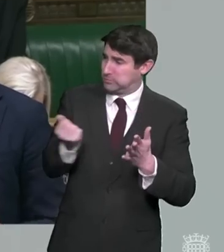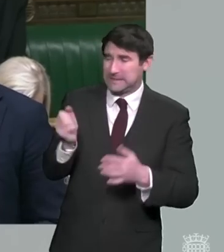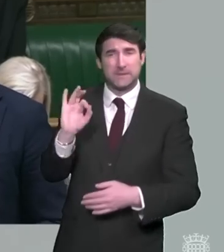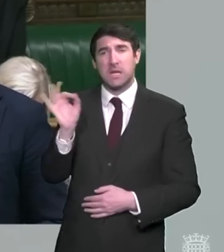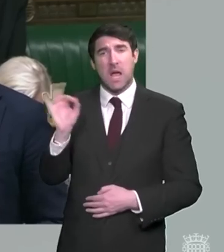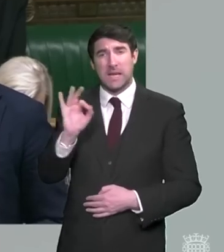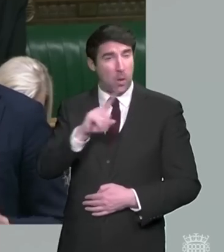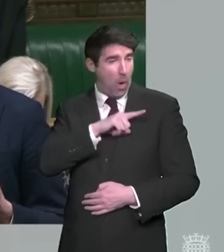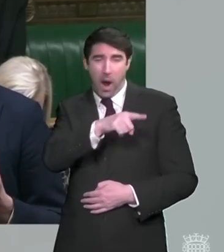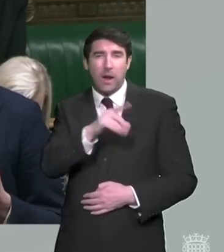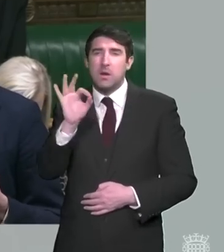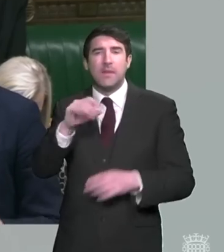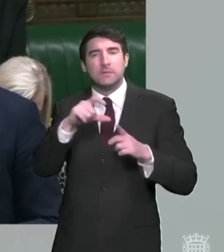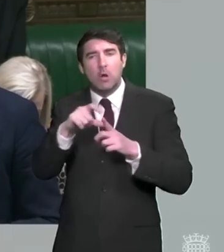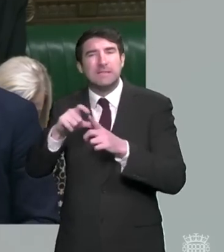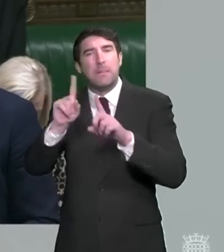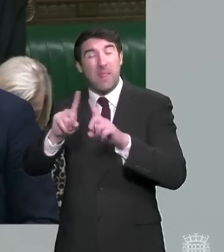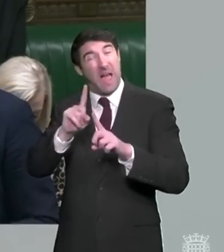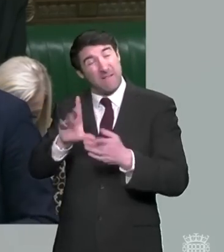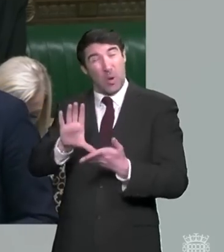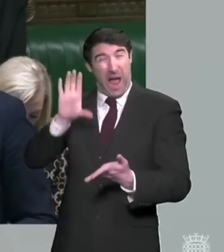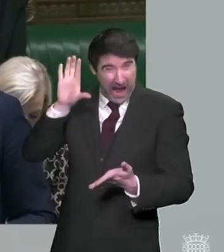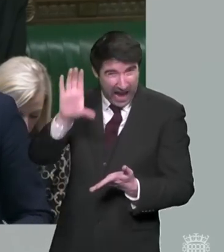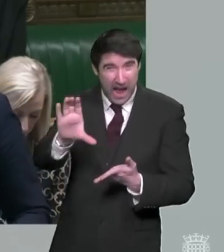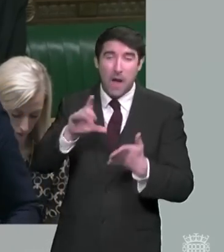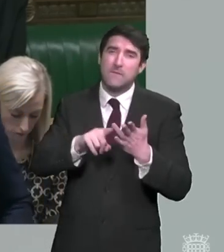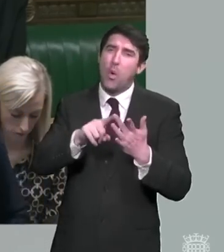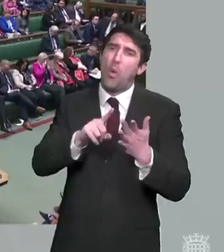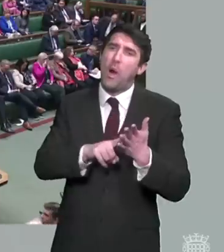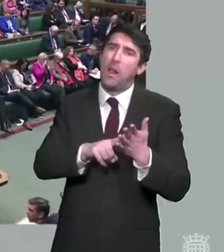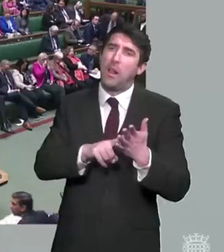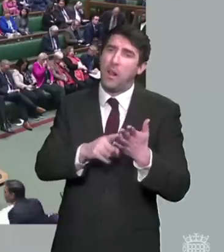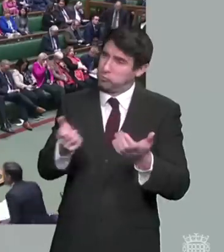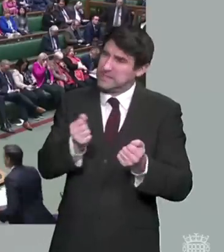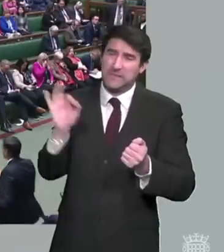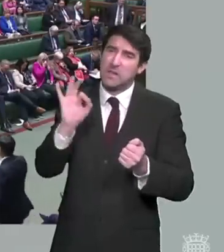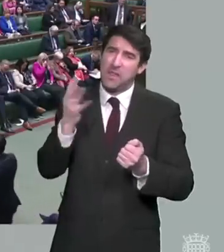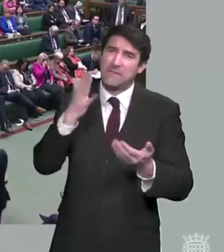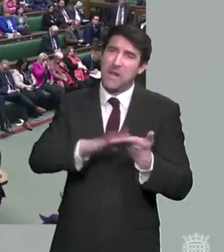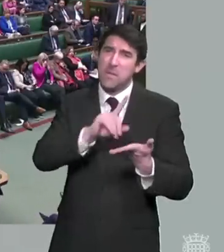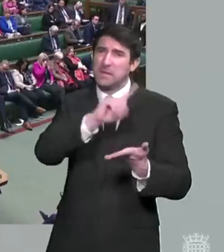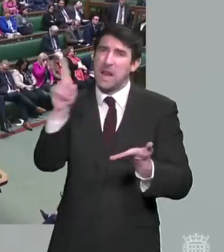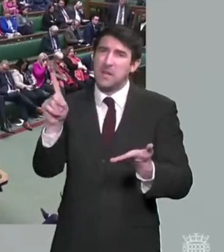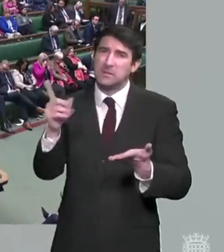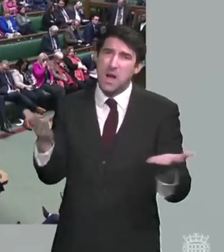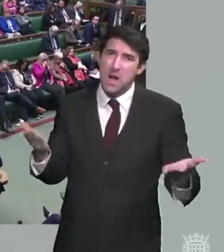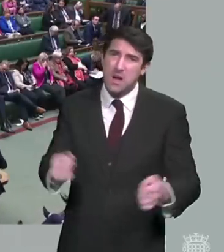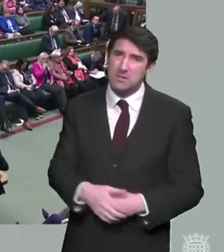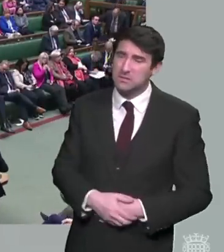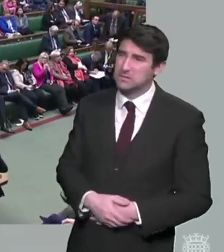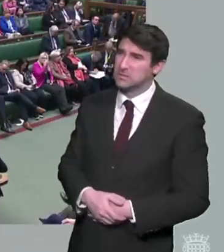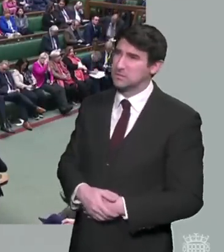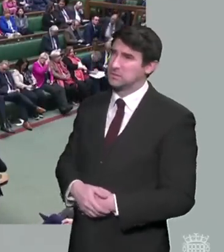are off the gas grid and are waiting for their alternative fuel payment 5 months later? Well, Mr. Speaker, we